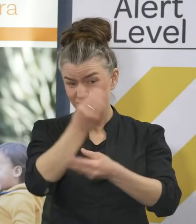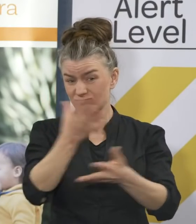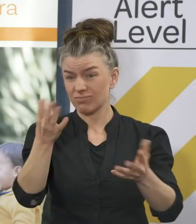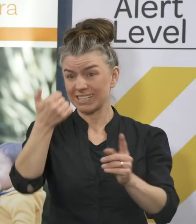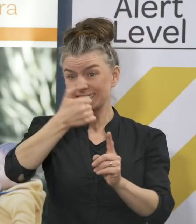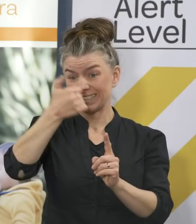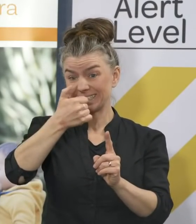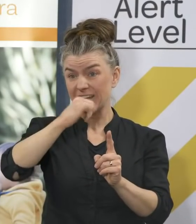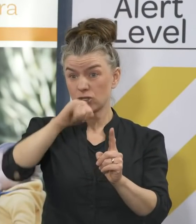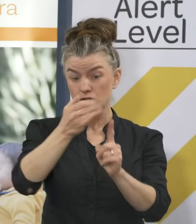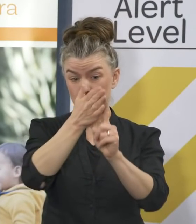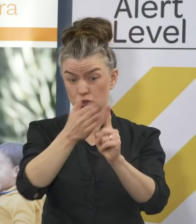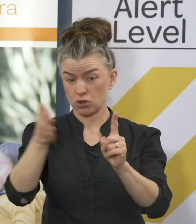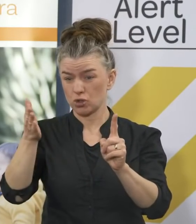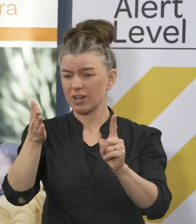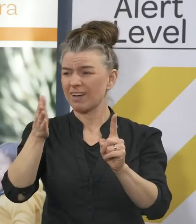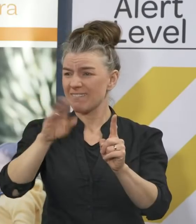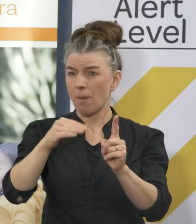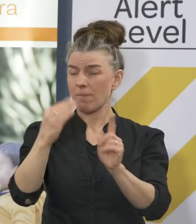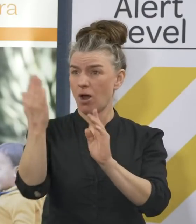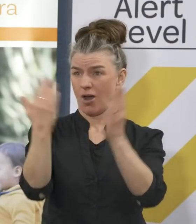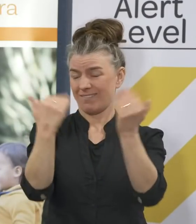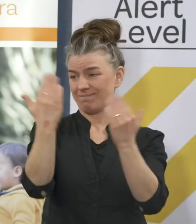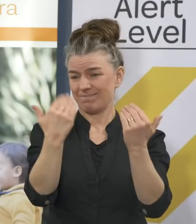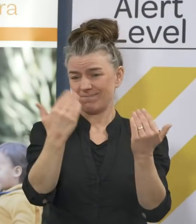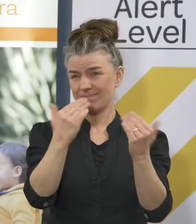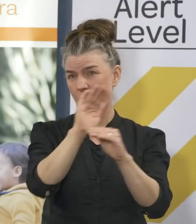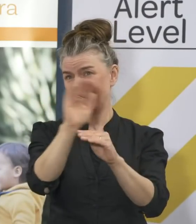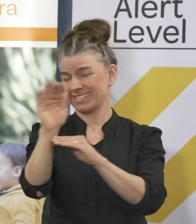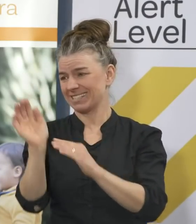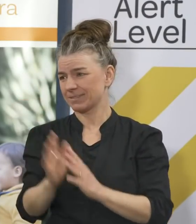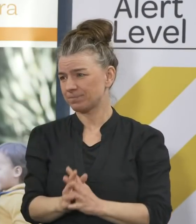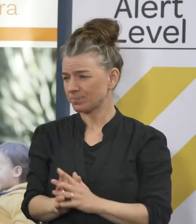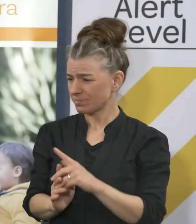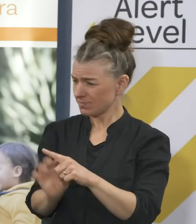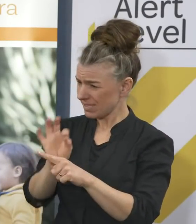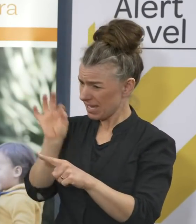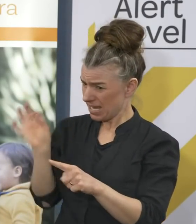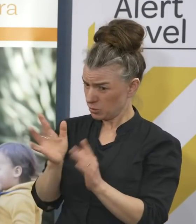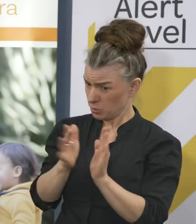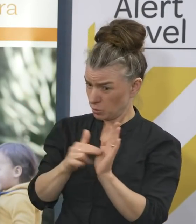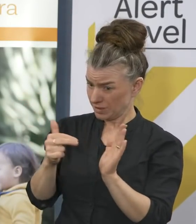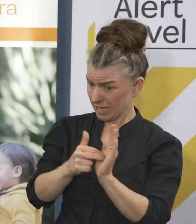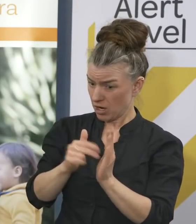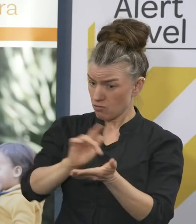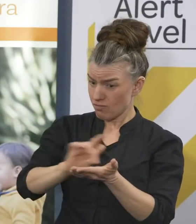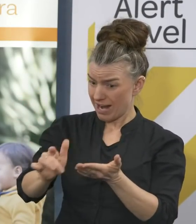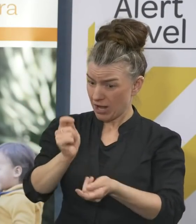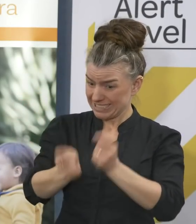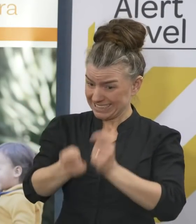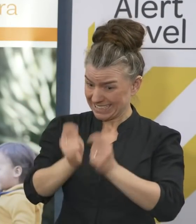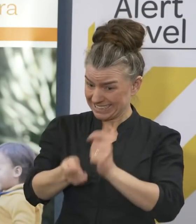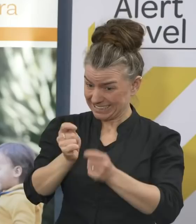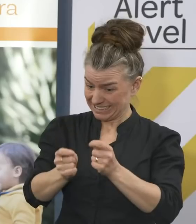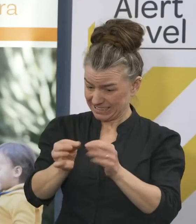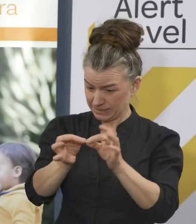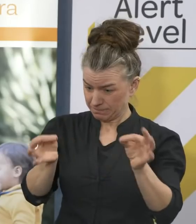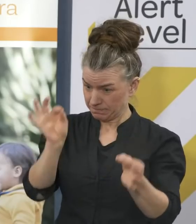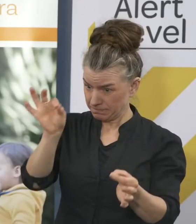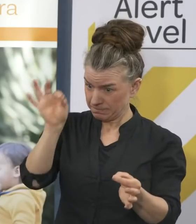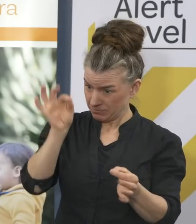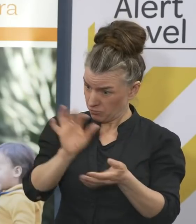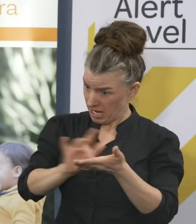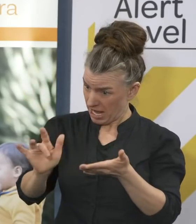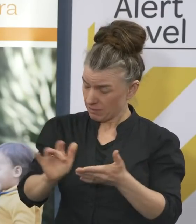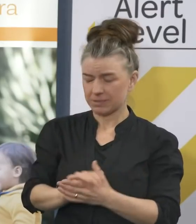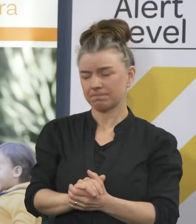16th are due to recent arrival from overseas. Is the country running out of swabs? Do we have enough? We have good supplies of swabs. So just on